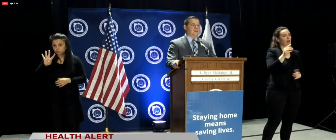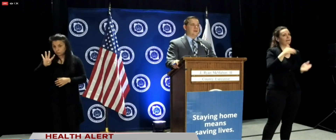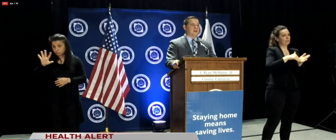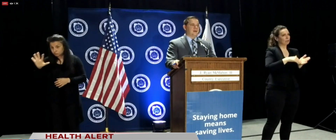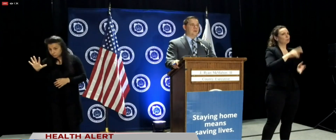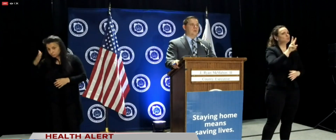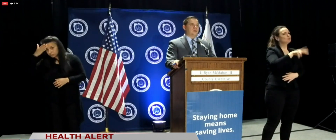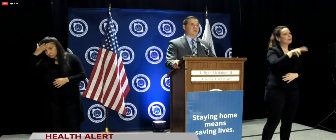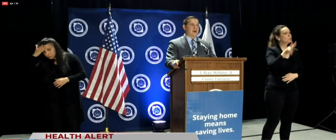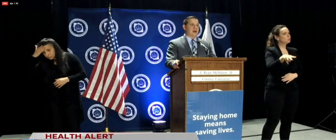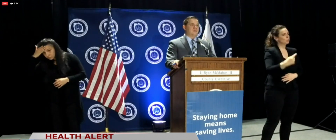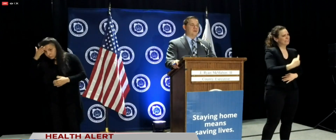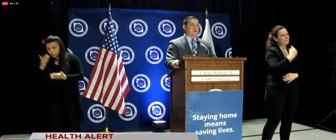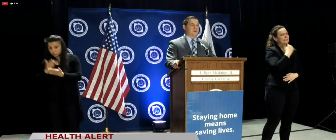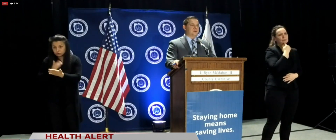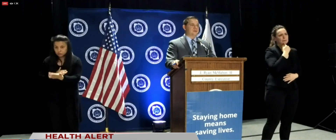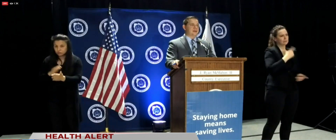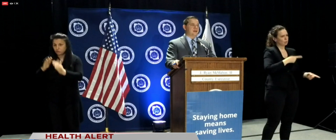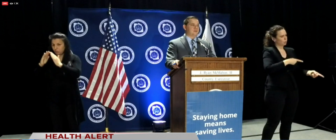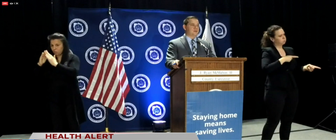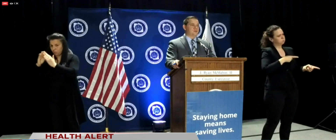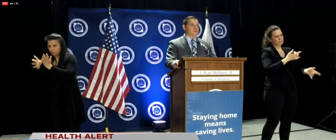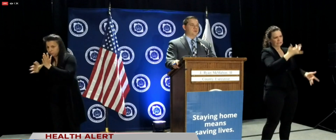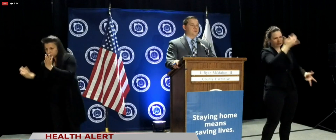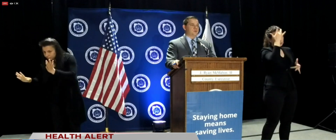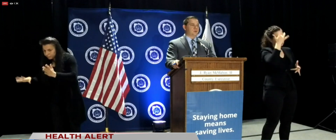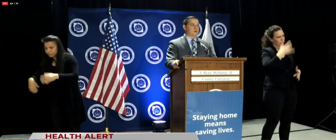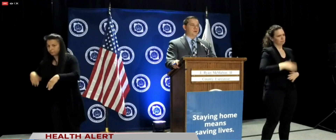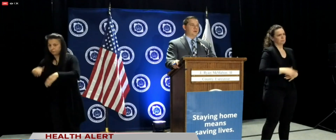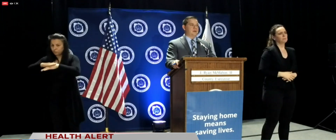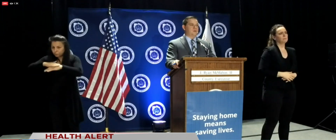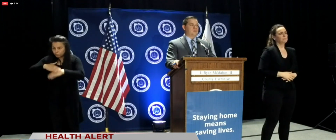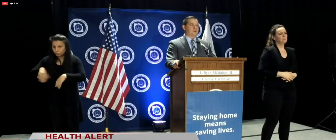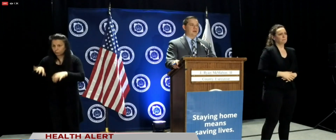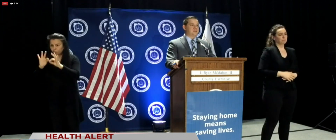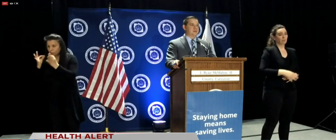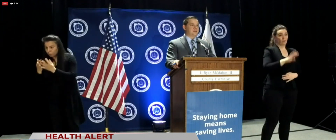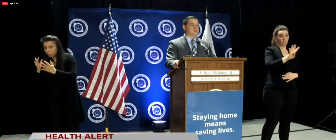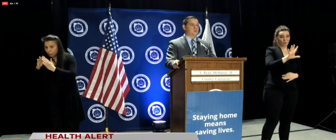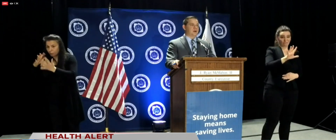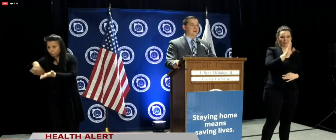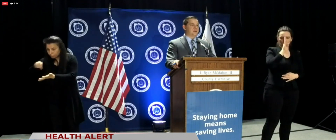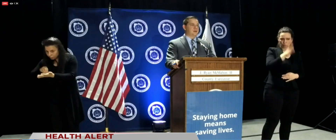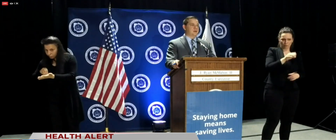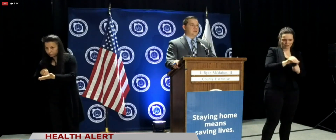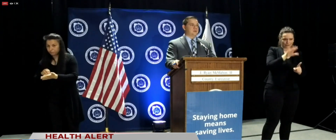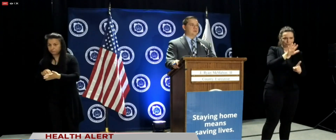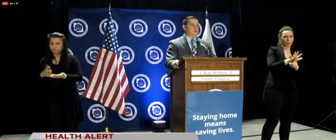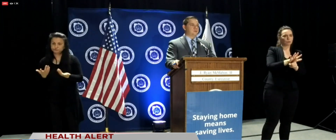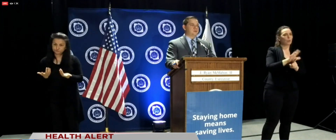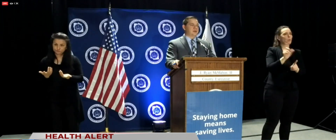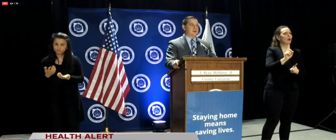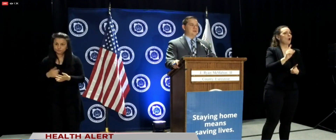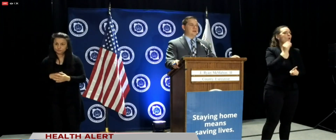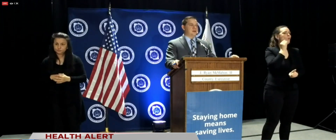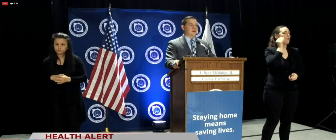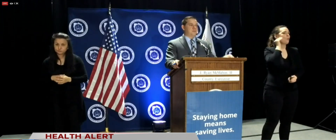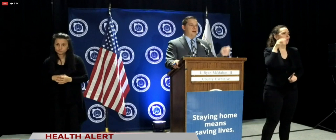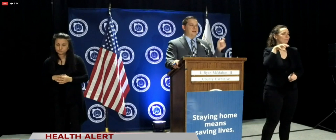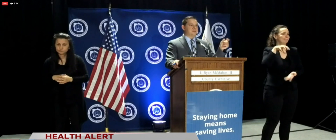that when you have 10 individuals who have COVID-19, at least one out of those